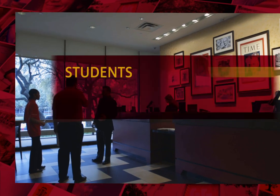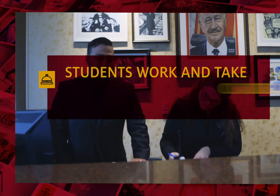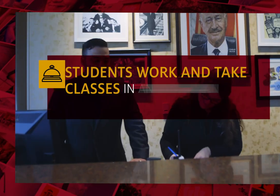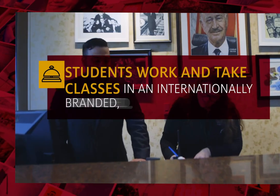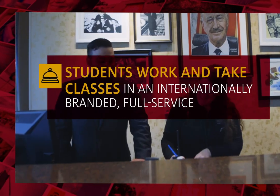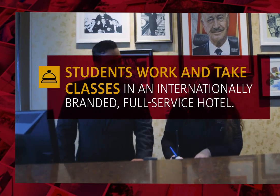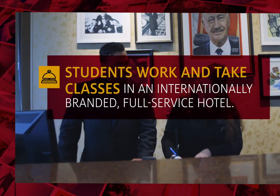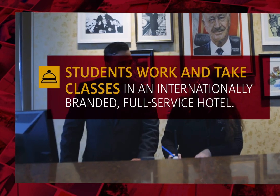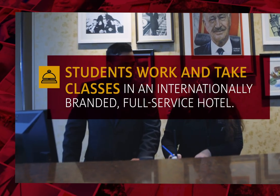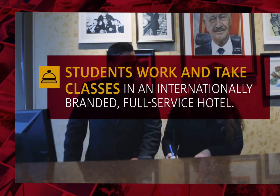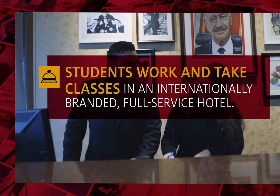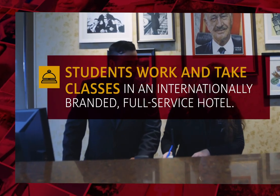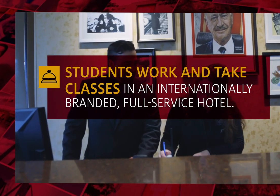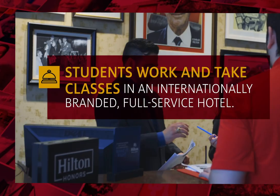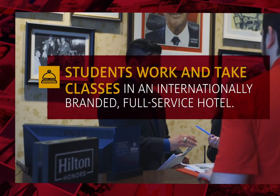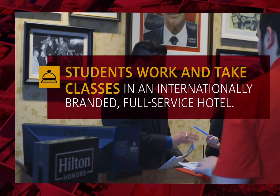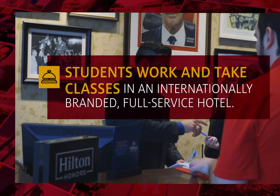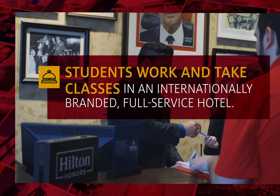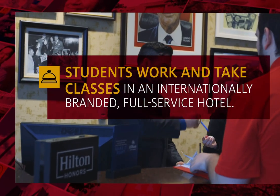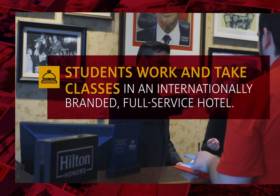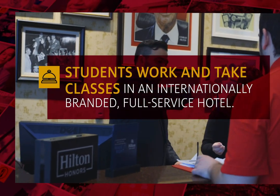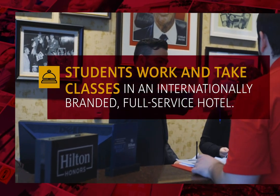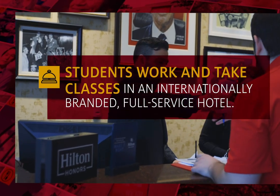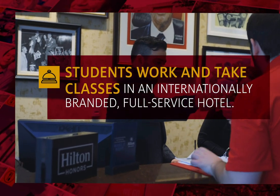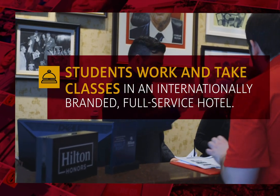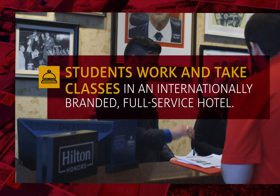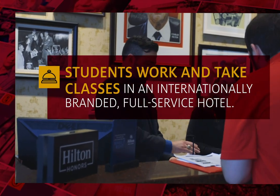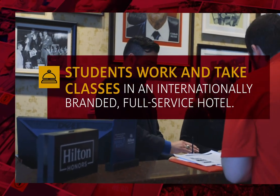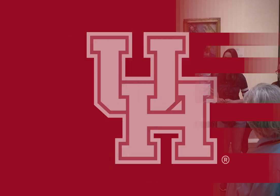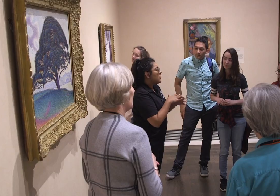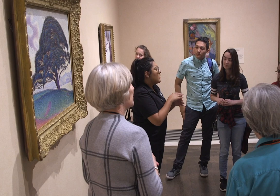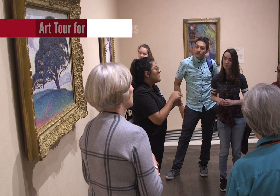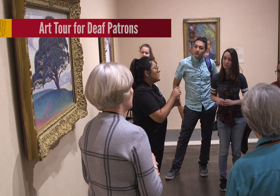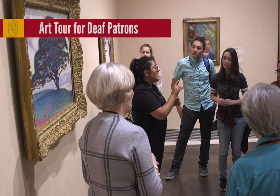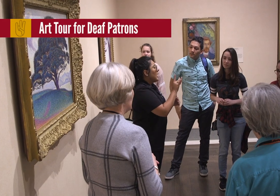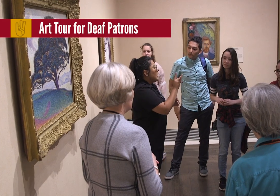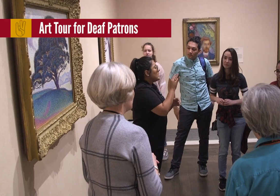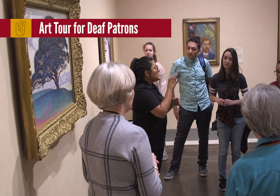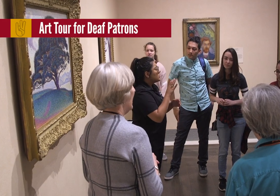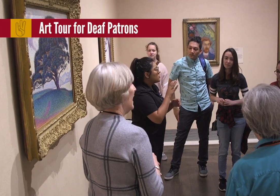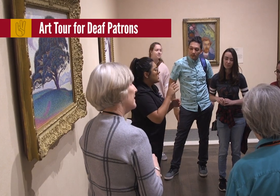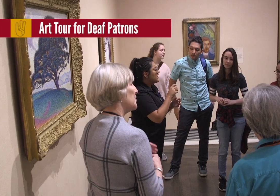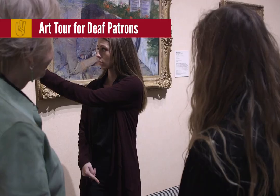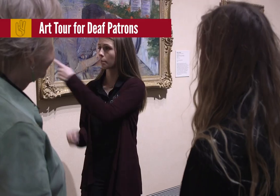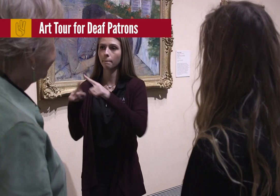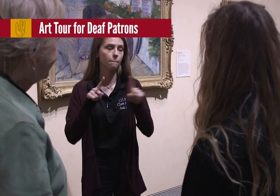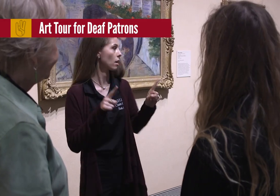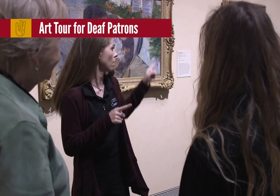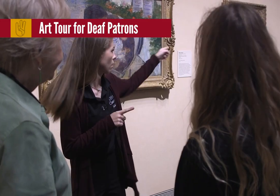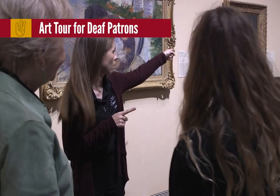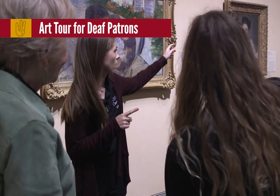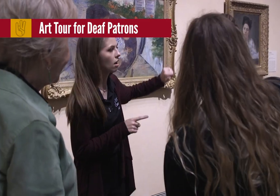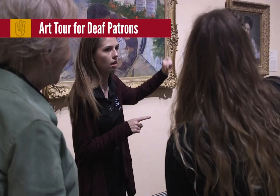the world where students work and take classes in an internationally branded full-service hotel. And the UH American Sign Language interpreting program brought